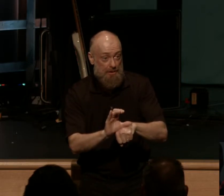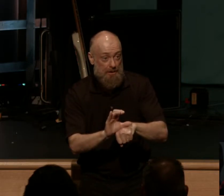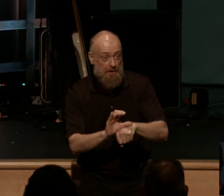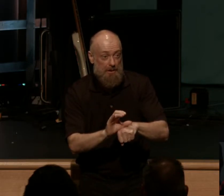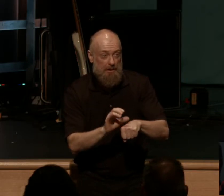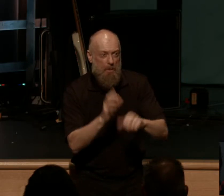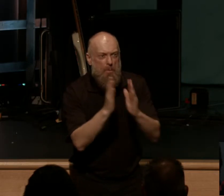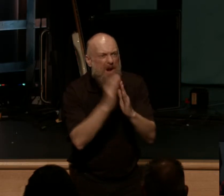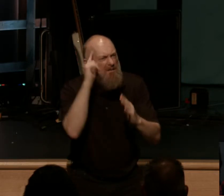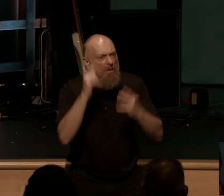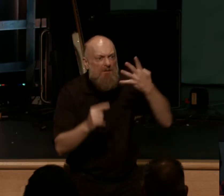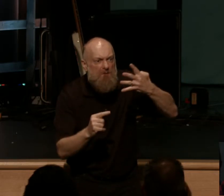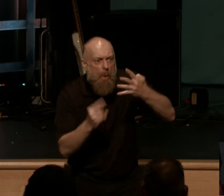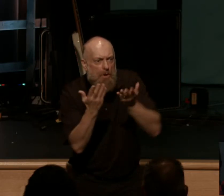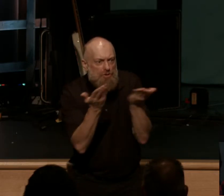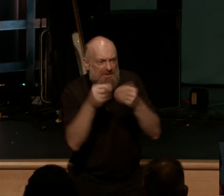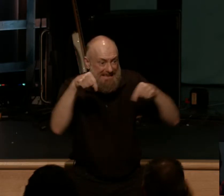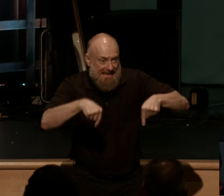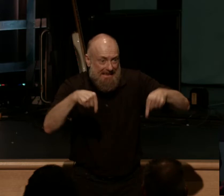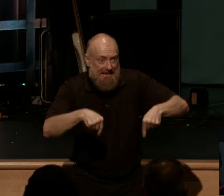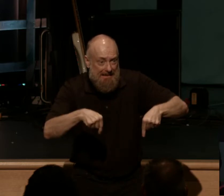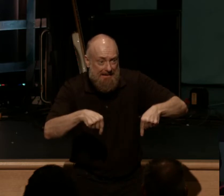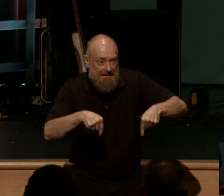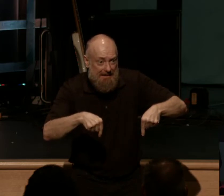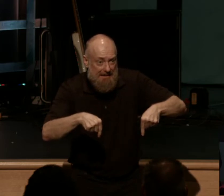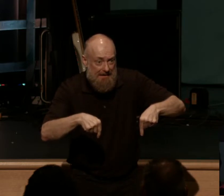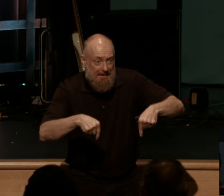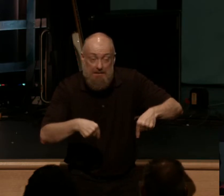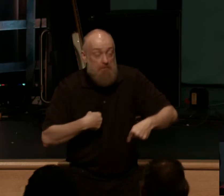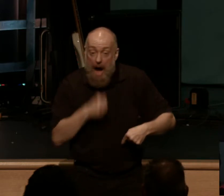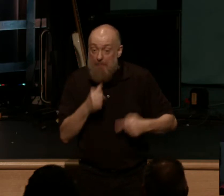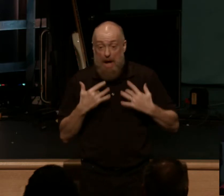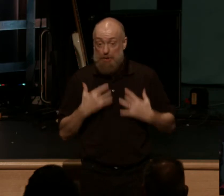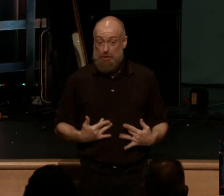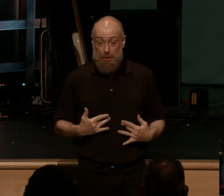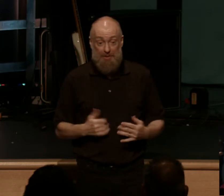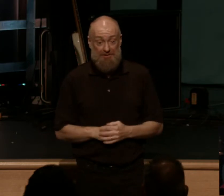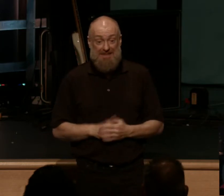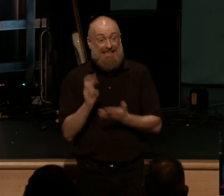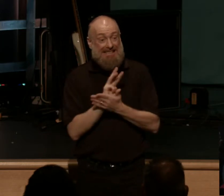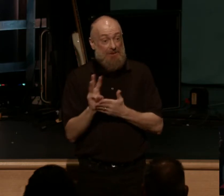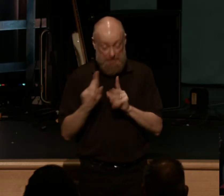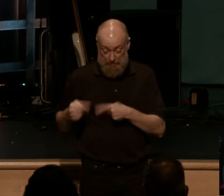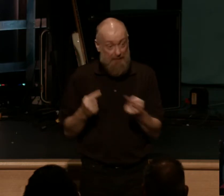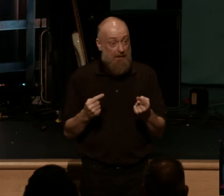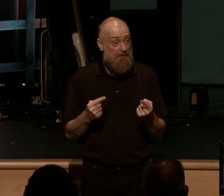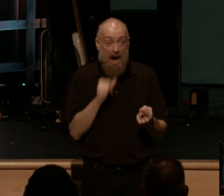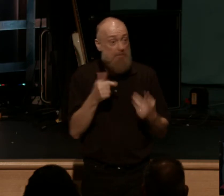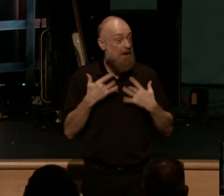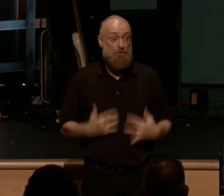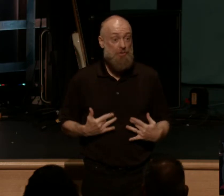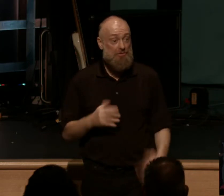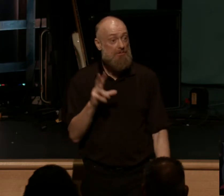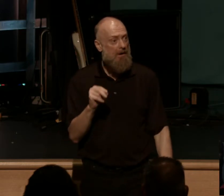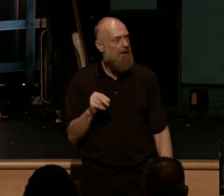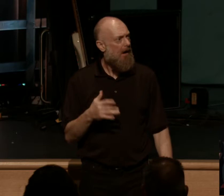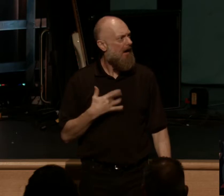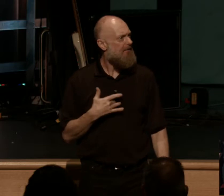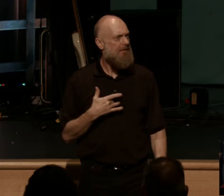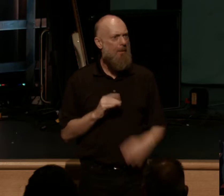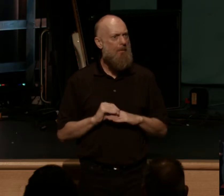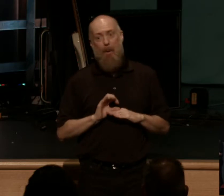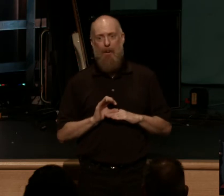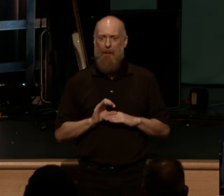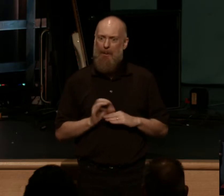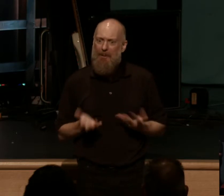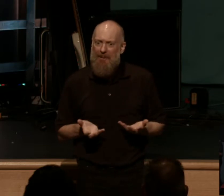on Sunday. Because I'm just so aware, I have not been discouraged at all. This is the sixth week we've done this four service thing. In fact, I've been encouraged, greatly